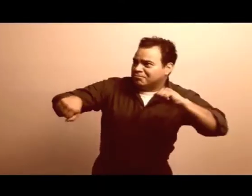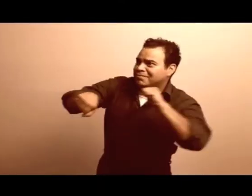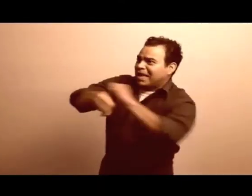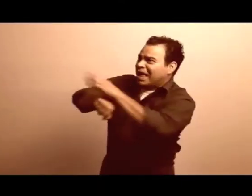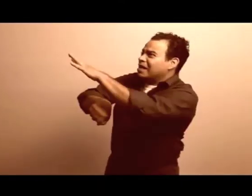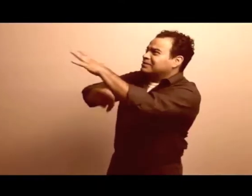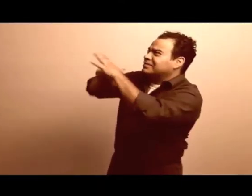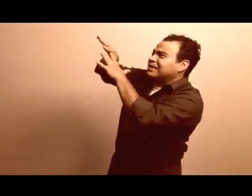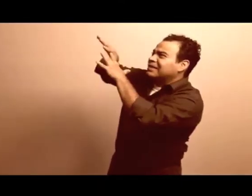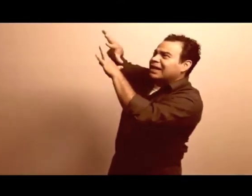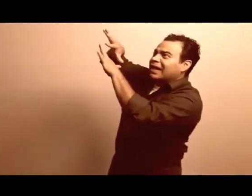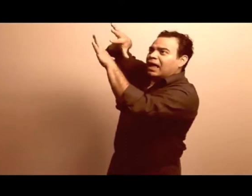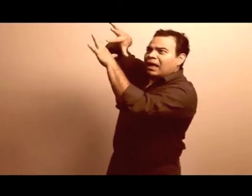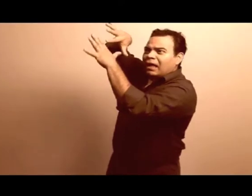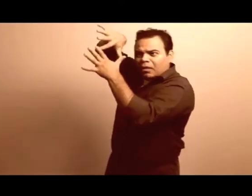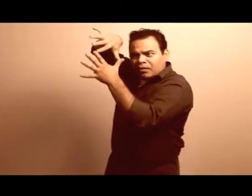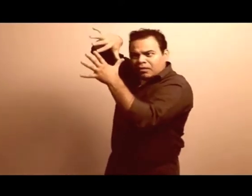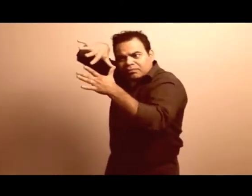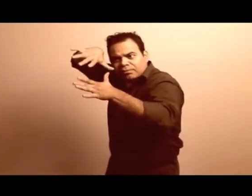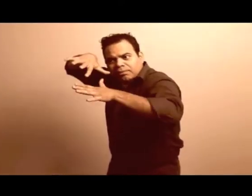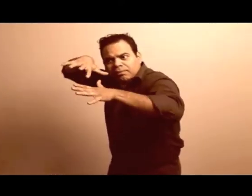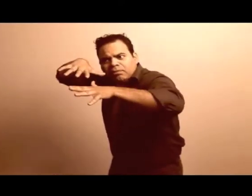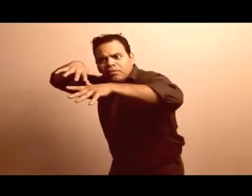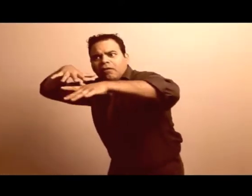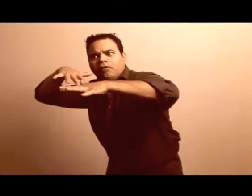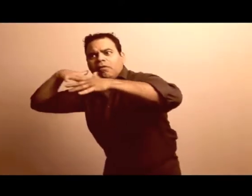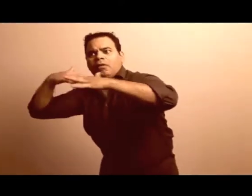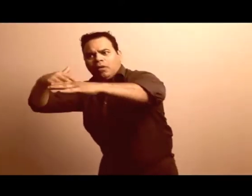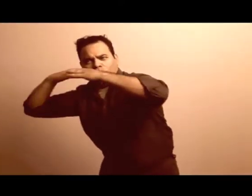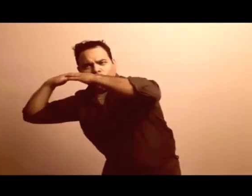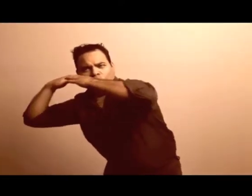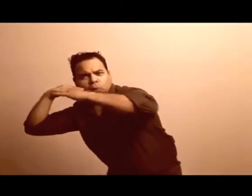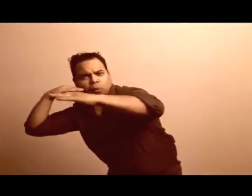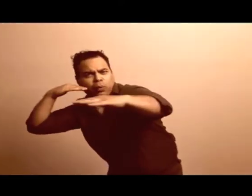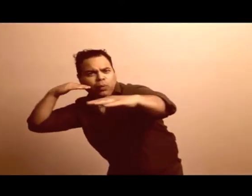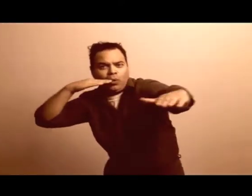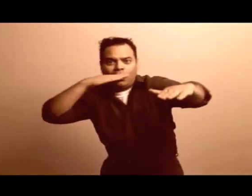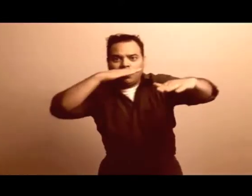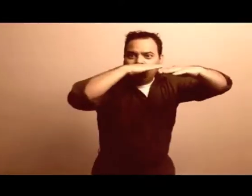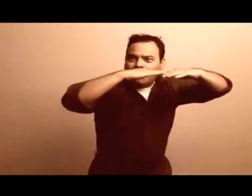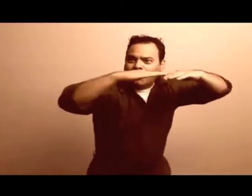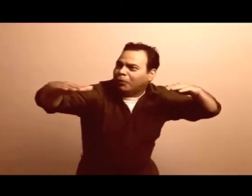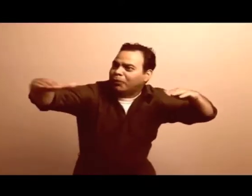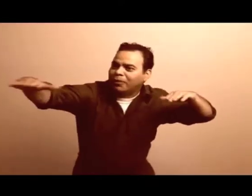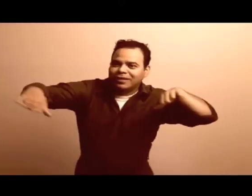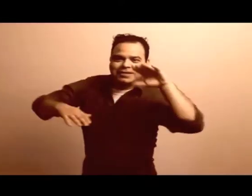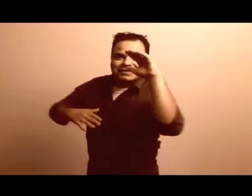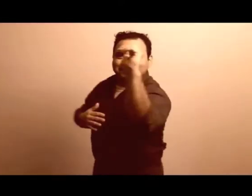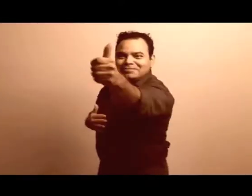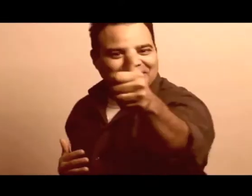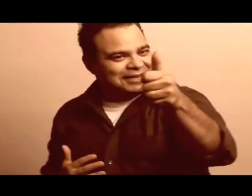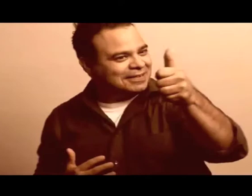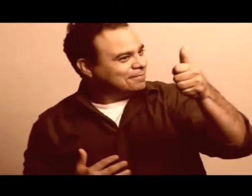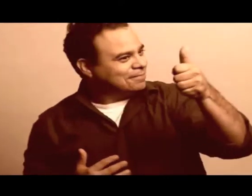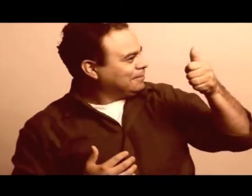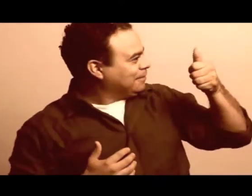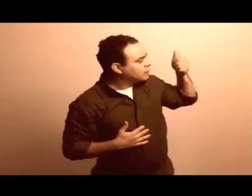Years before the white man drove the natives from the land, a young man named One Feather lived on the plains. Across the